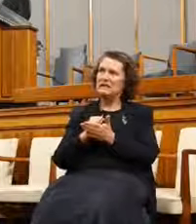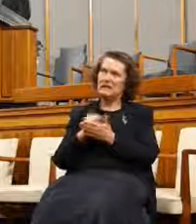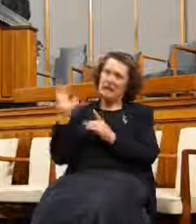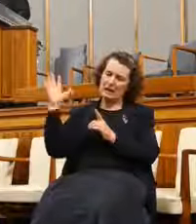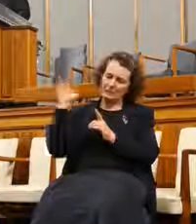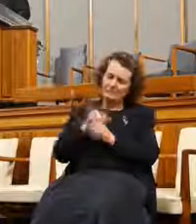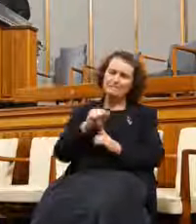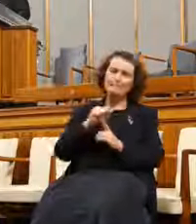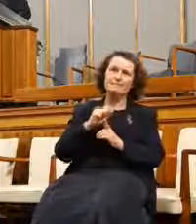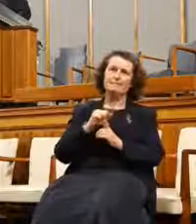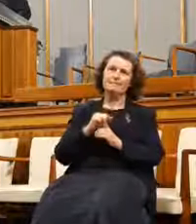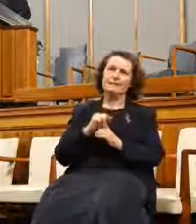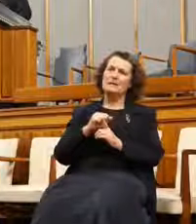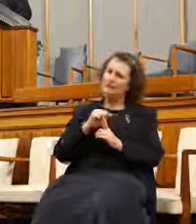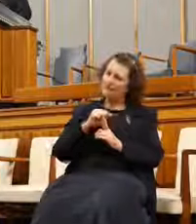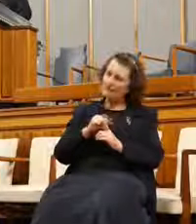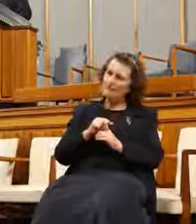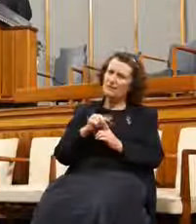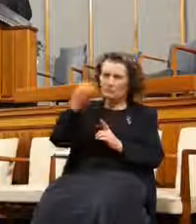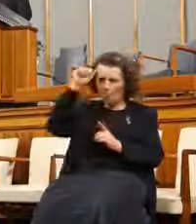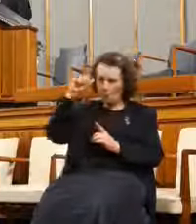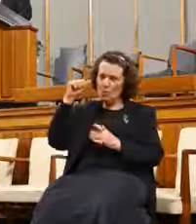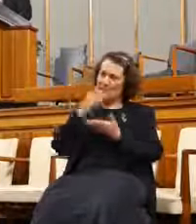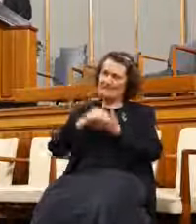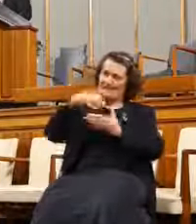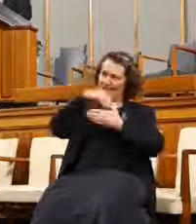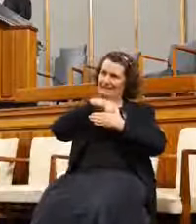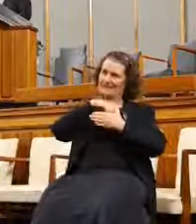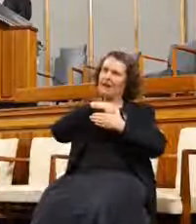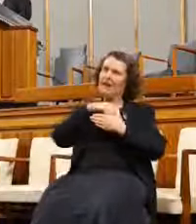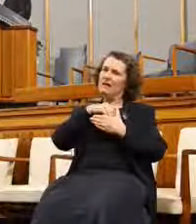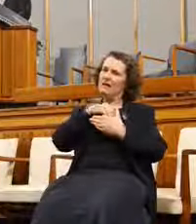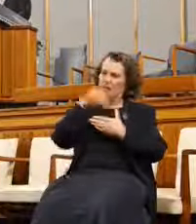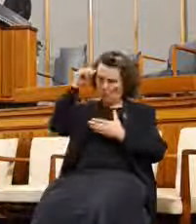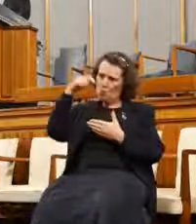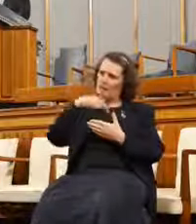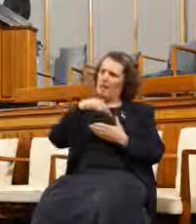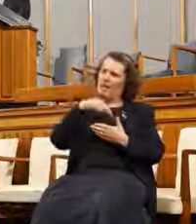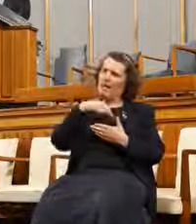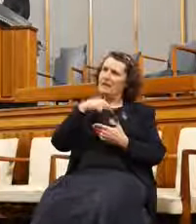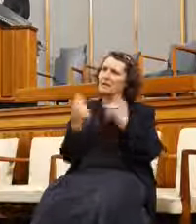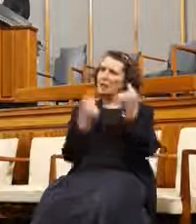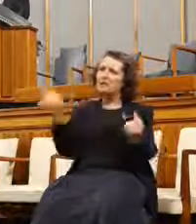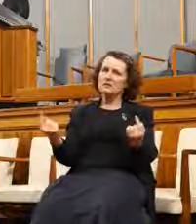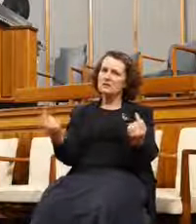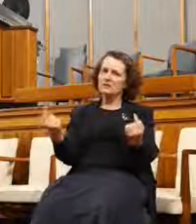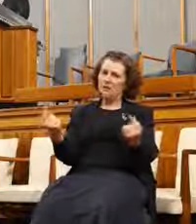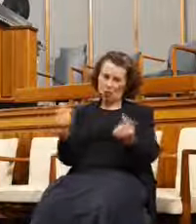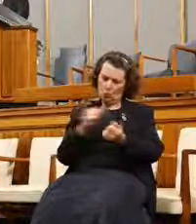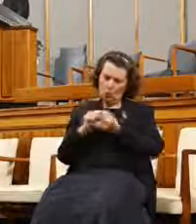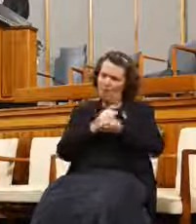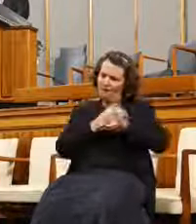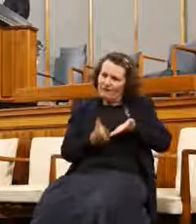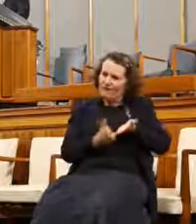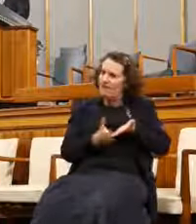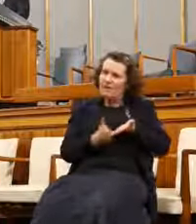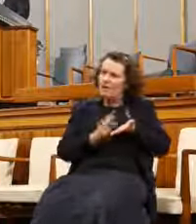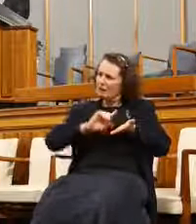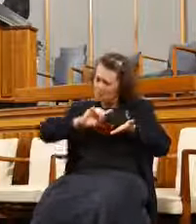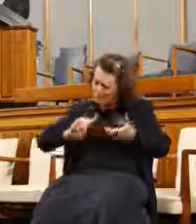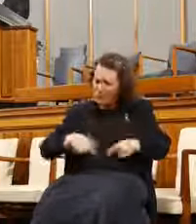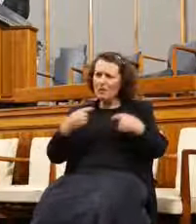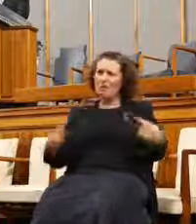it's permanent as a stain. You cannot cure it, you cannot wash it away. This is the charge